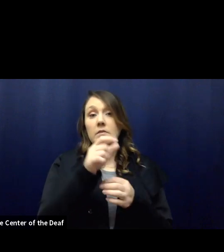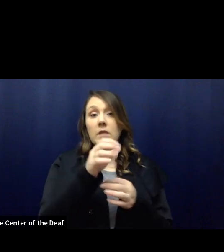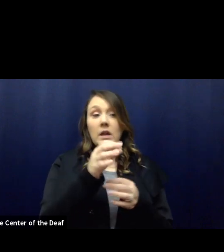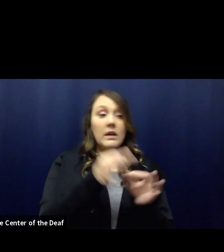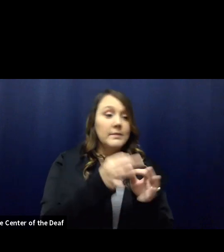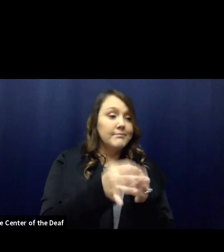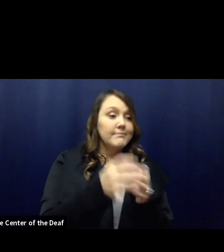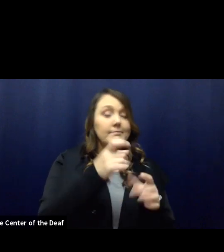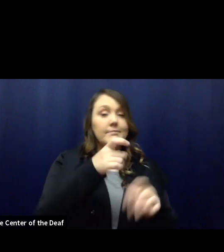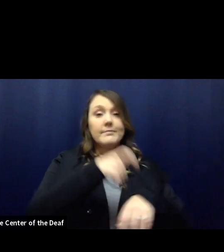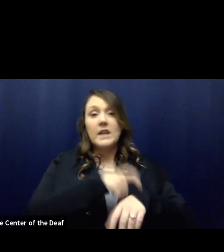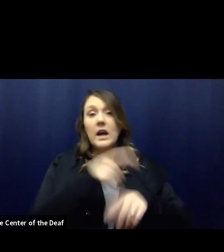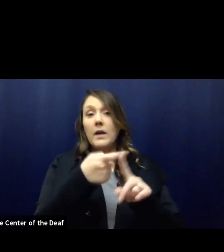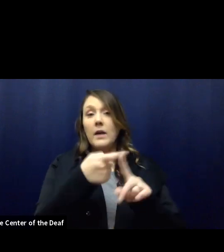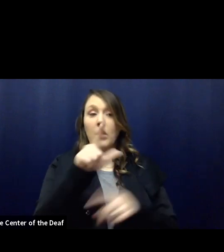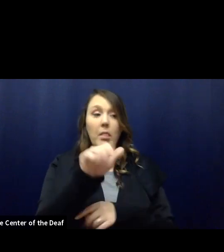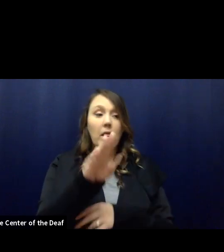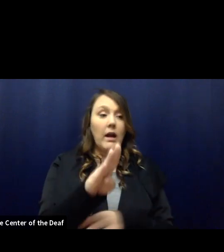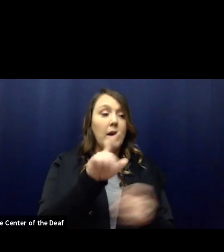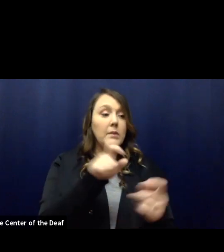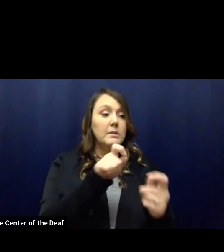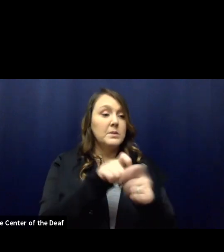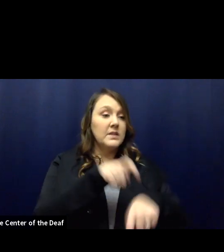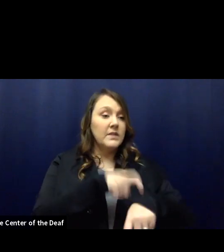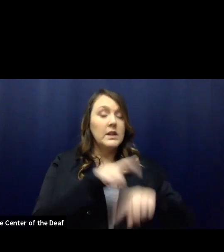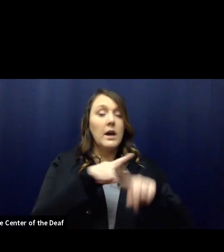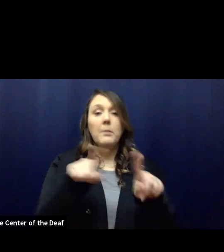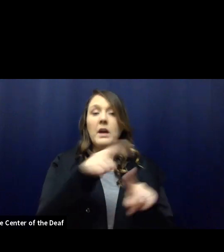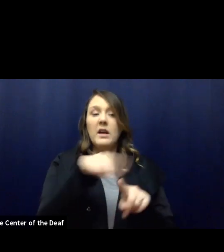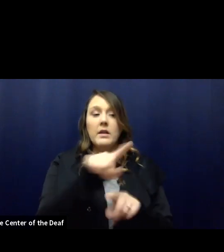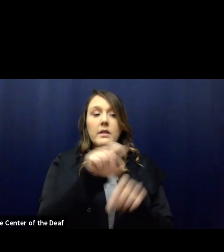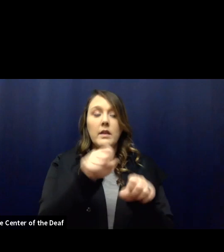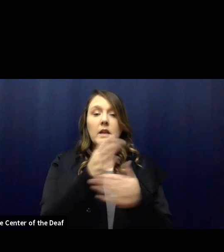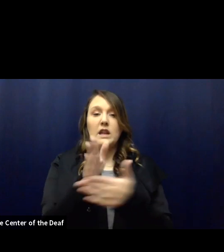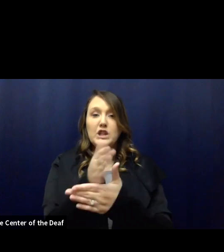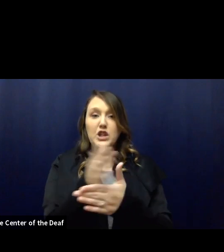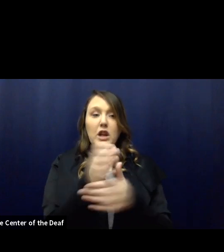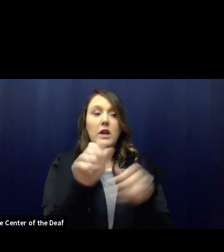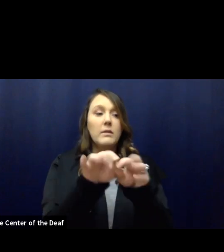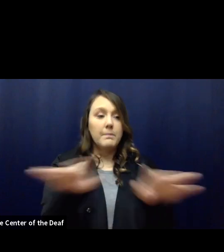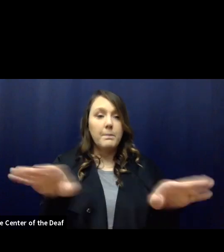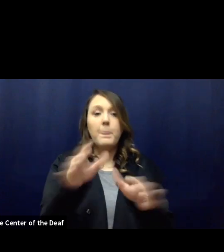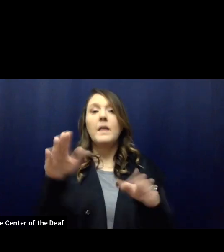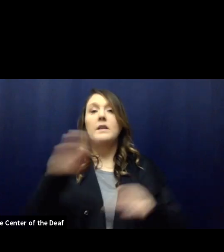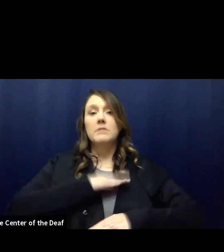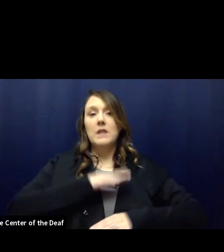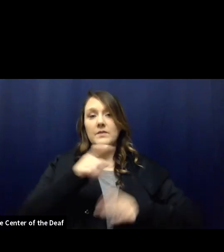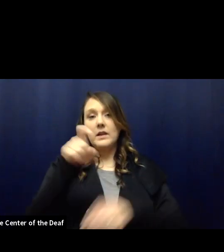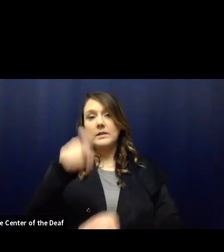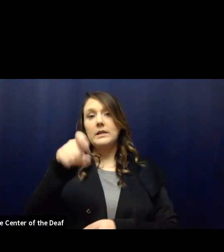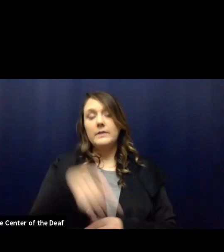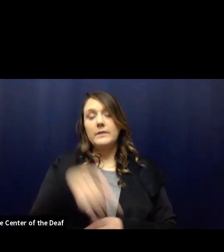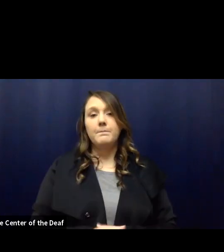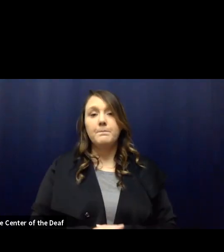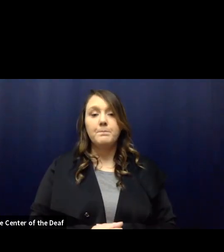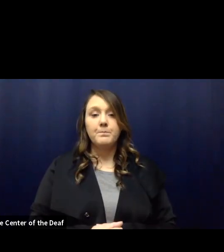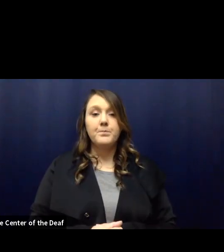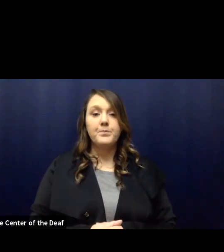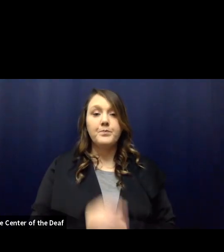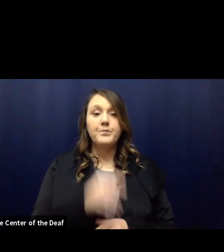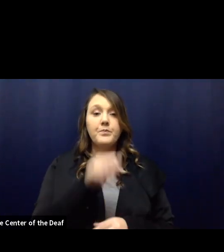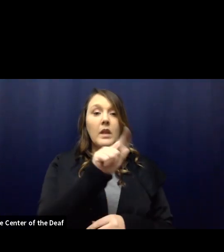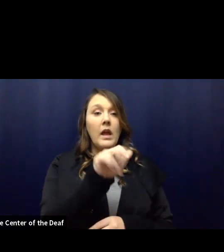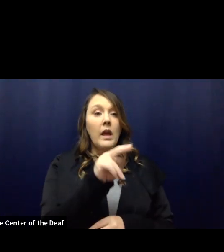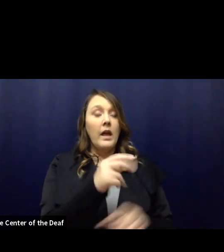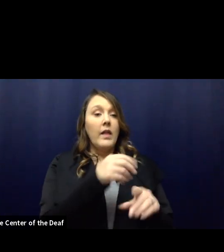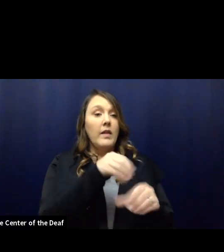times, but it seems like they're able to spread the wealth and still meet the demand that we're seeing. From Alan Sims with Inside